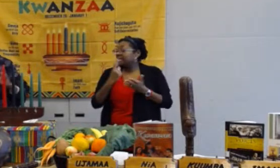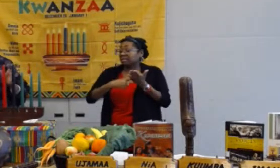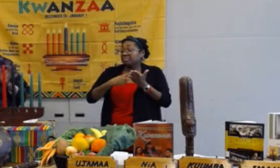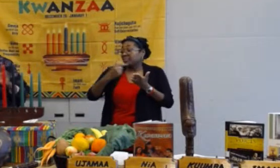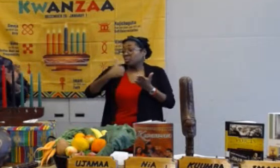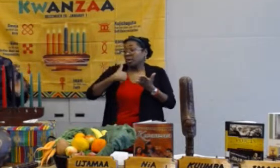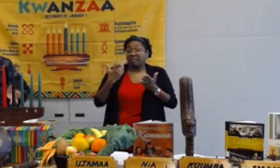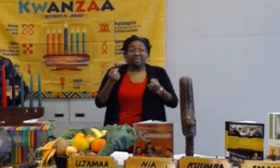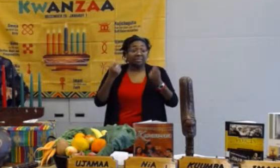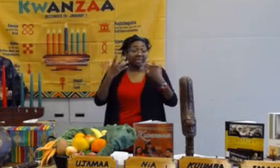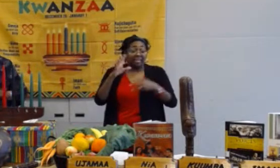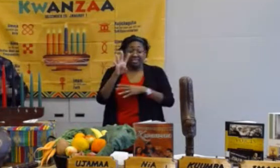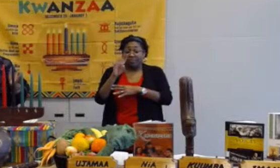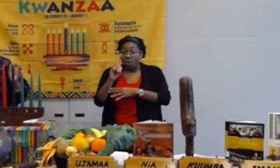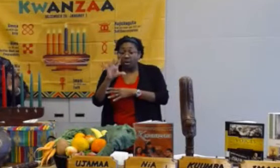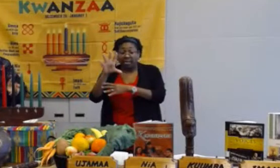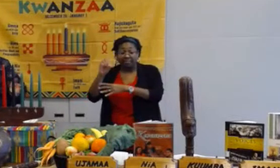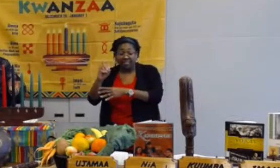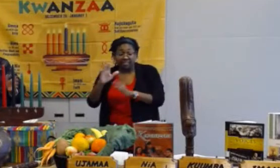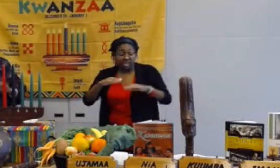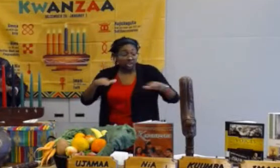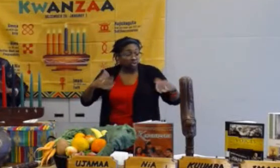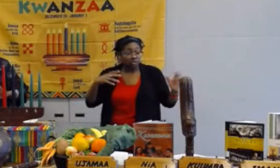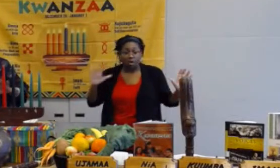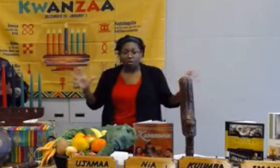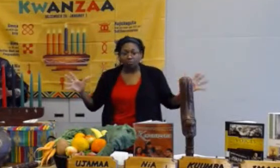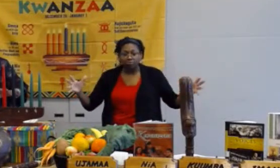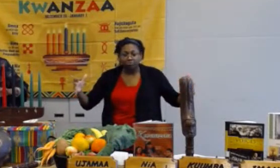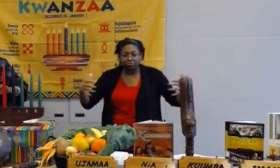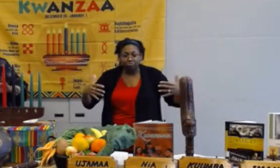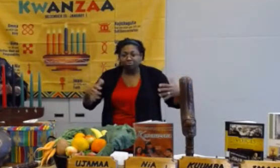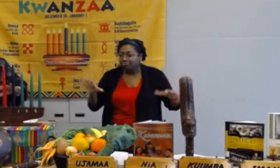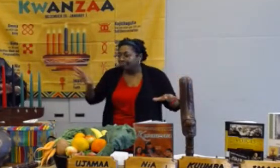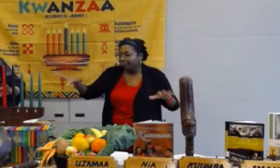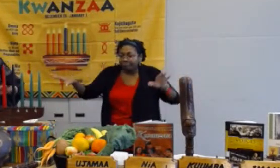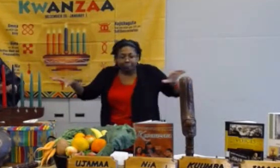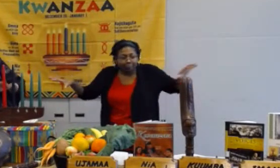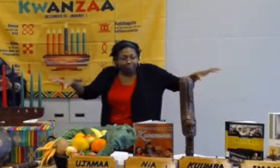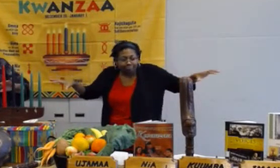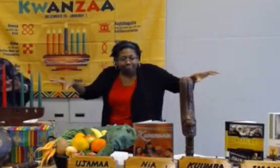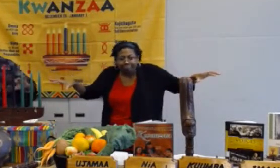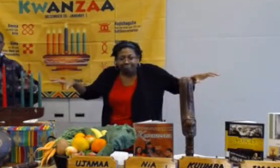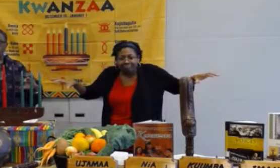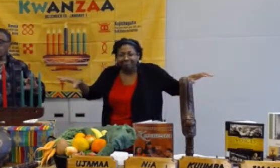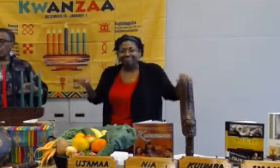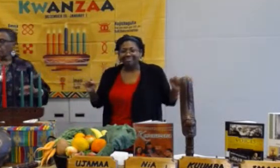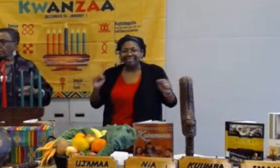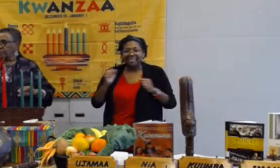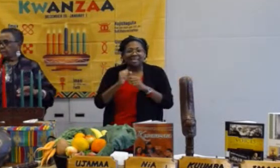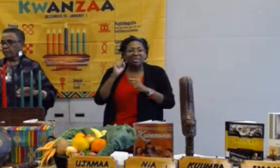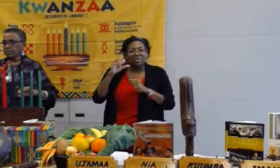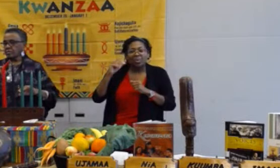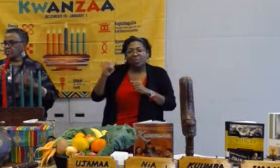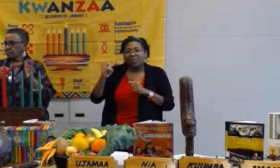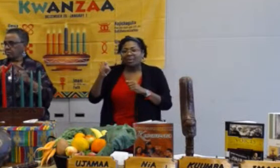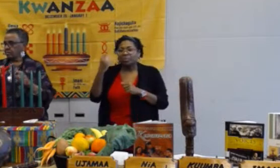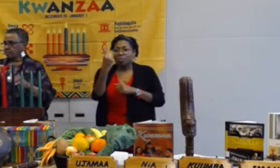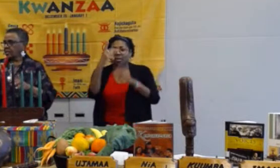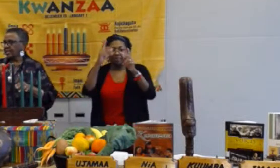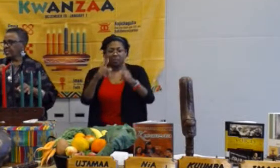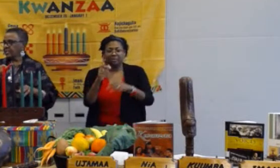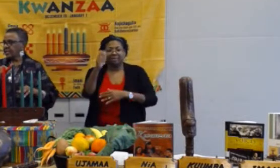as many as 40 or 50 who are all gathered around, touching each other in some way as one